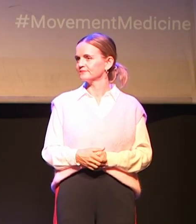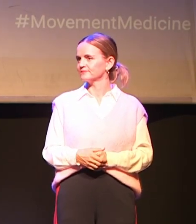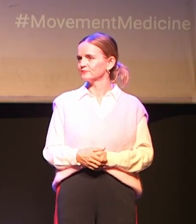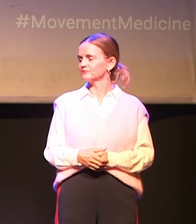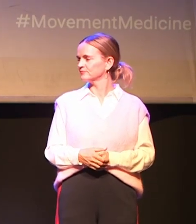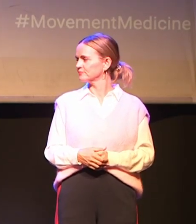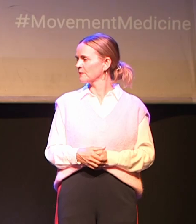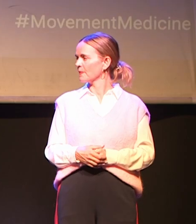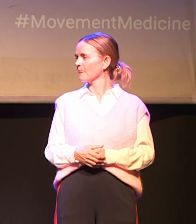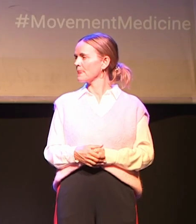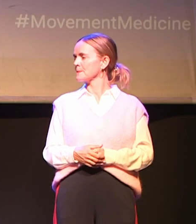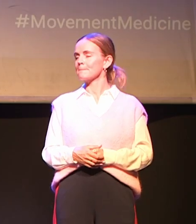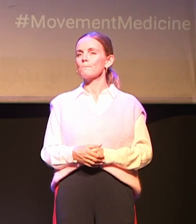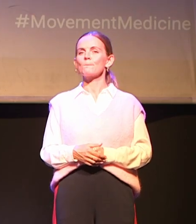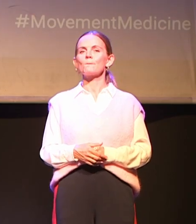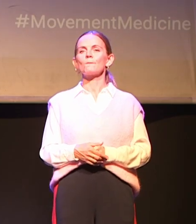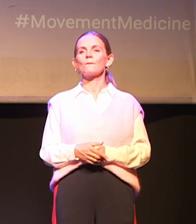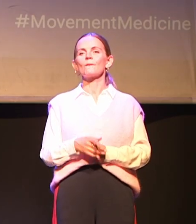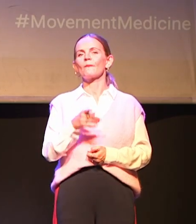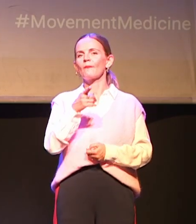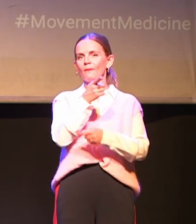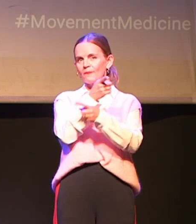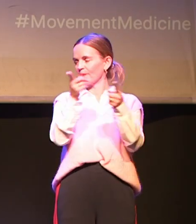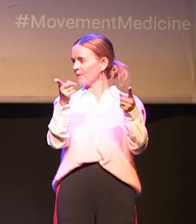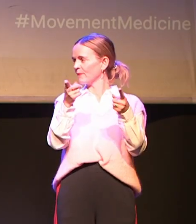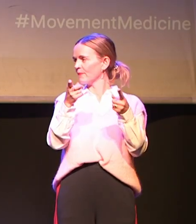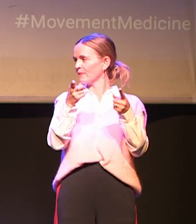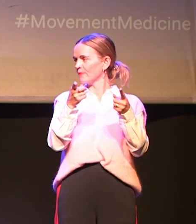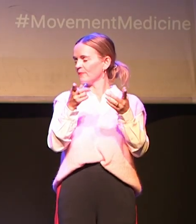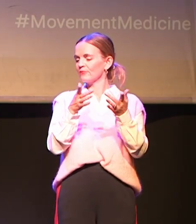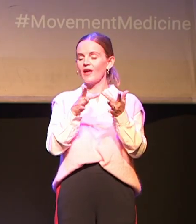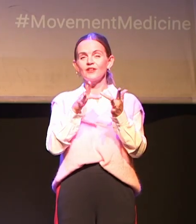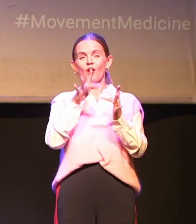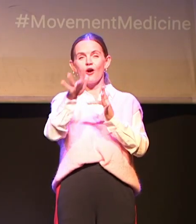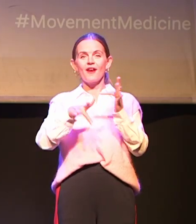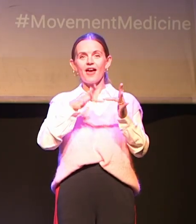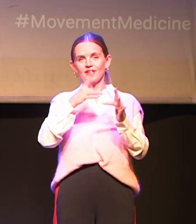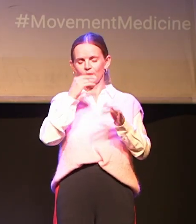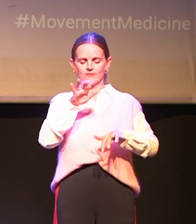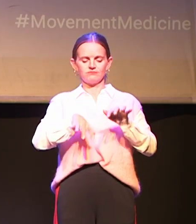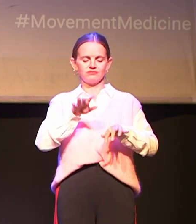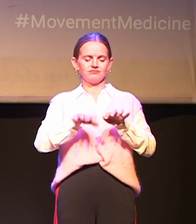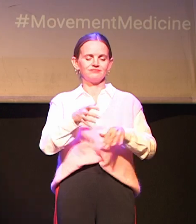Coming. And I know you guys are gonna text me from online,